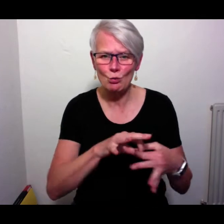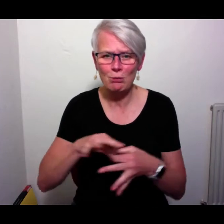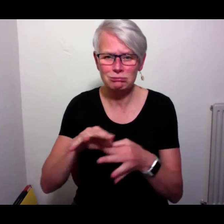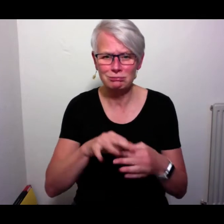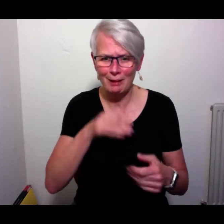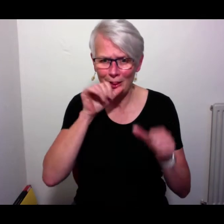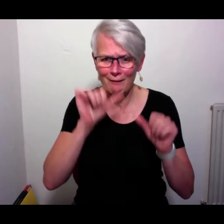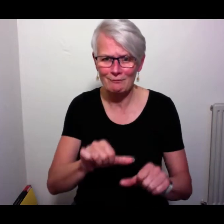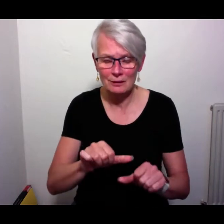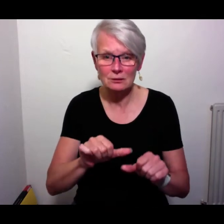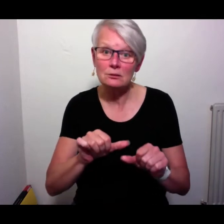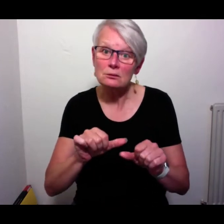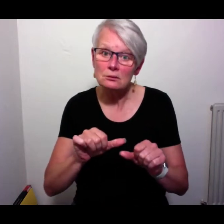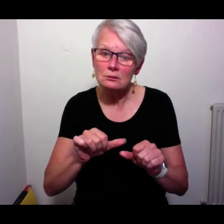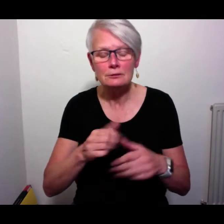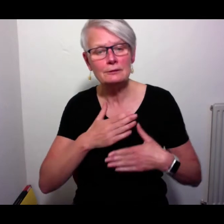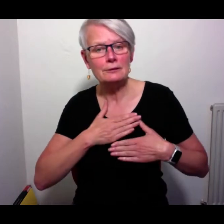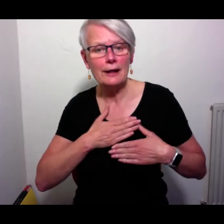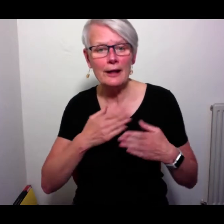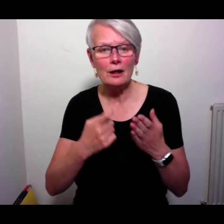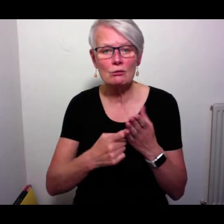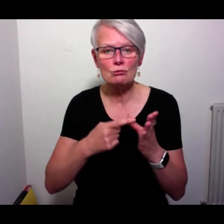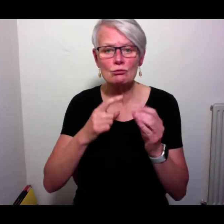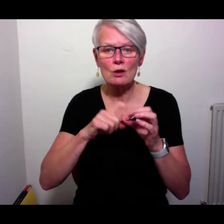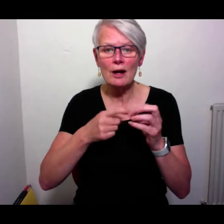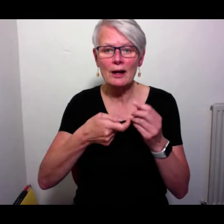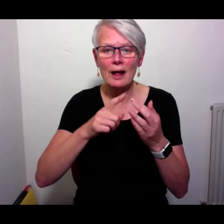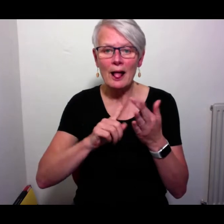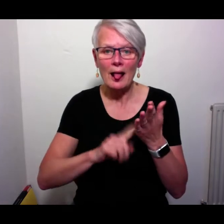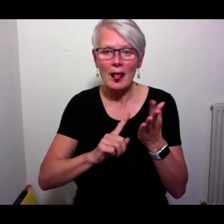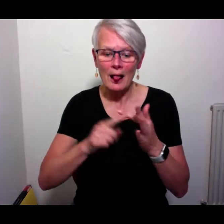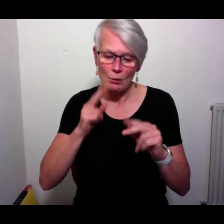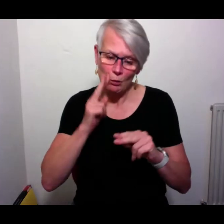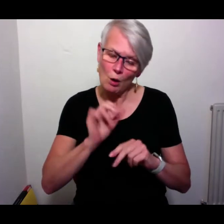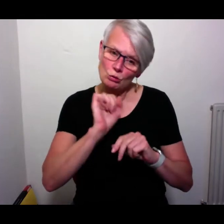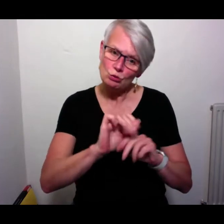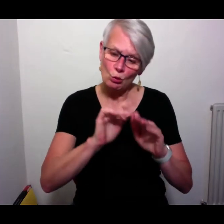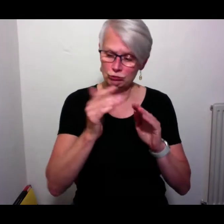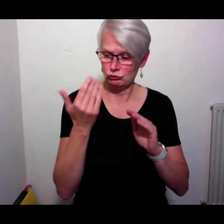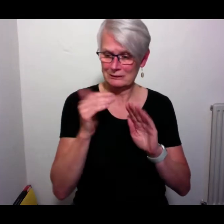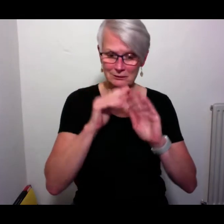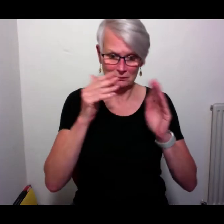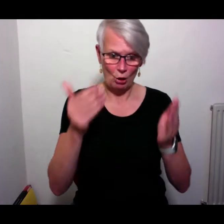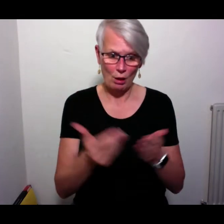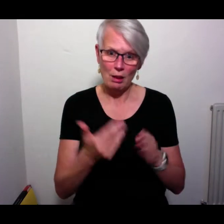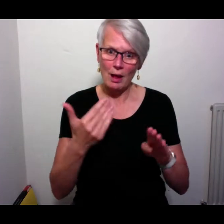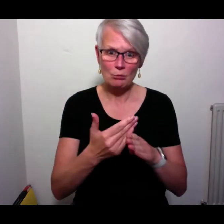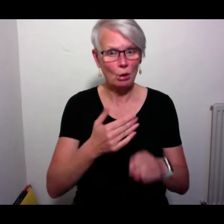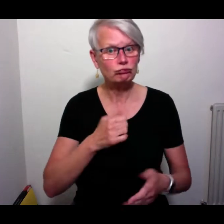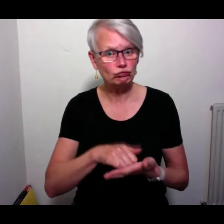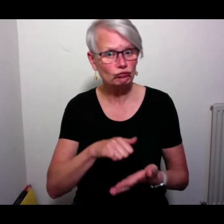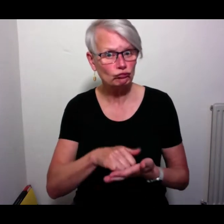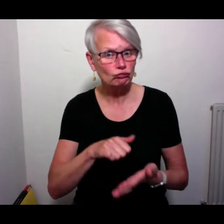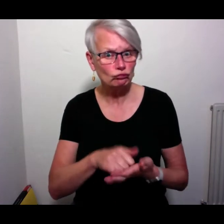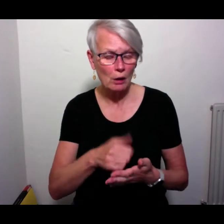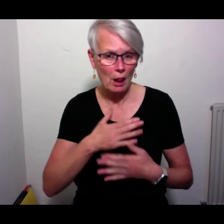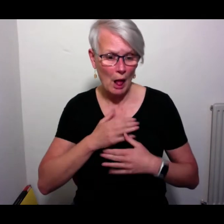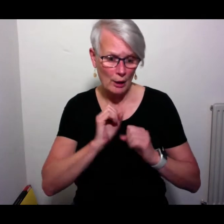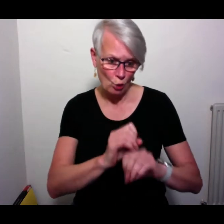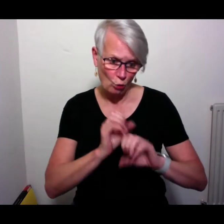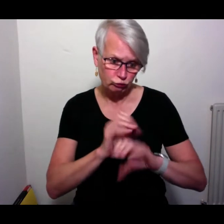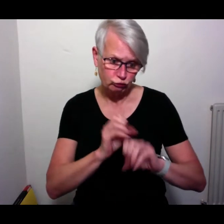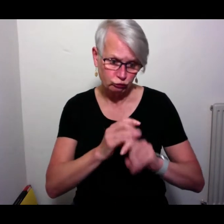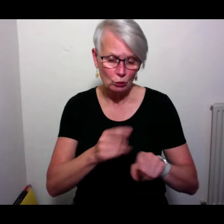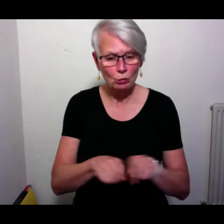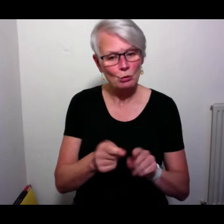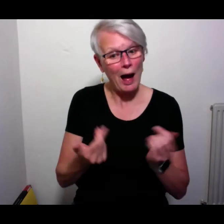Dear Raquelle, we've read and watched your recent work online with interest. We like what you have to say, and in particular the way you